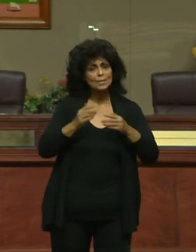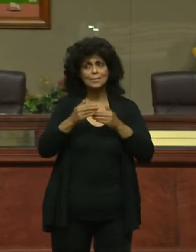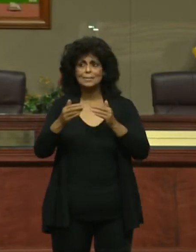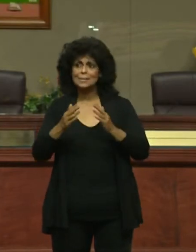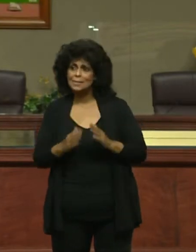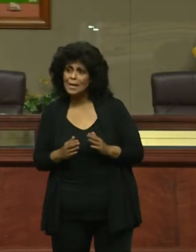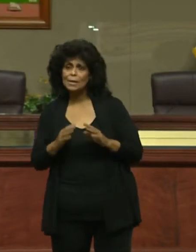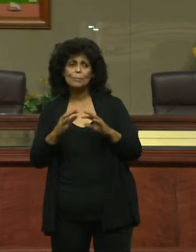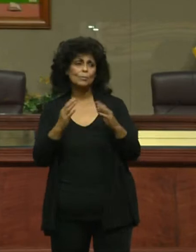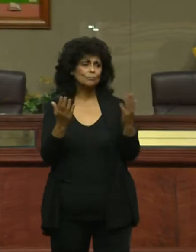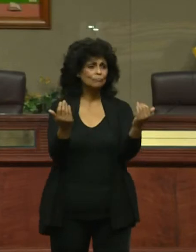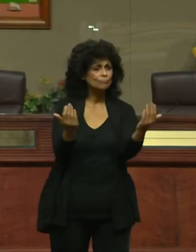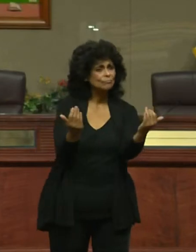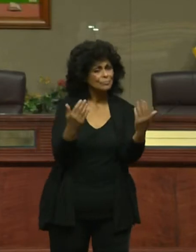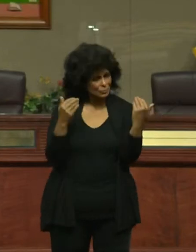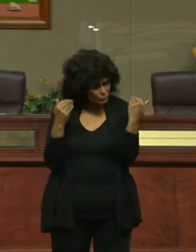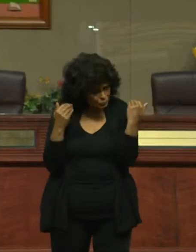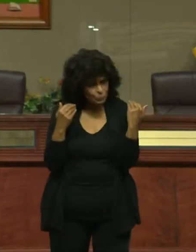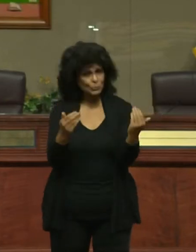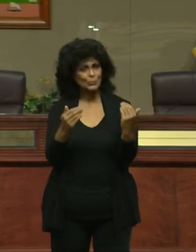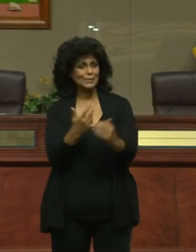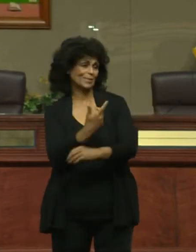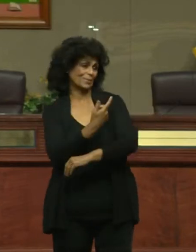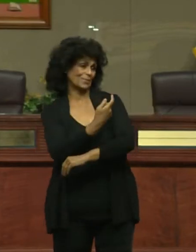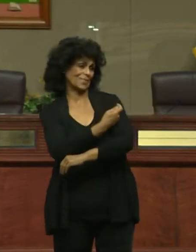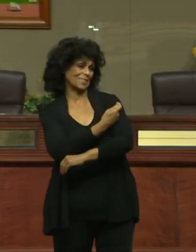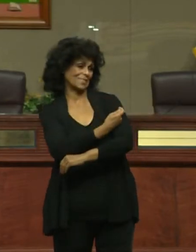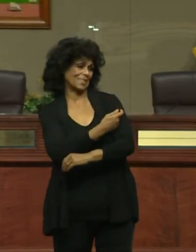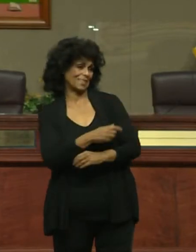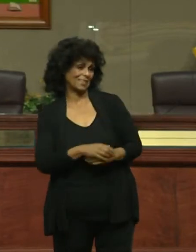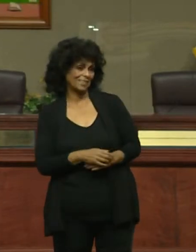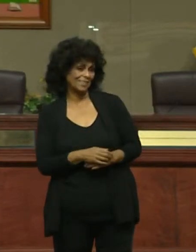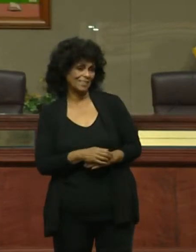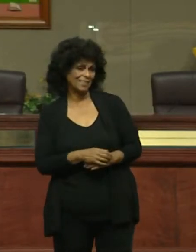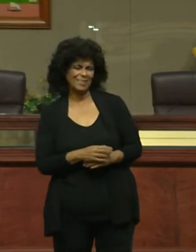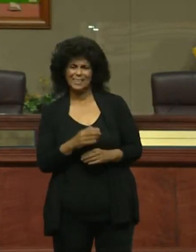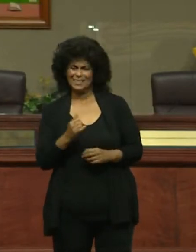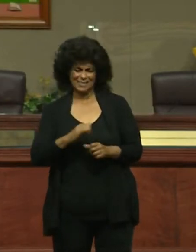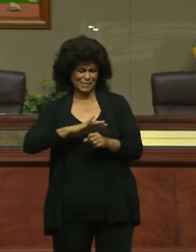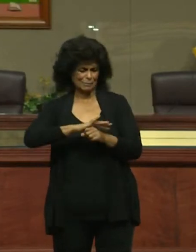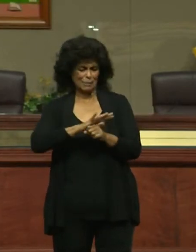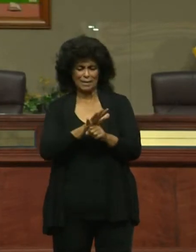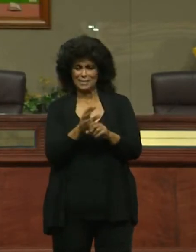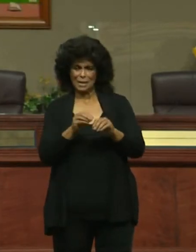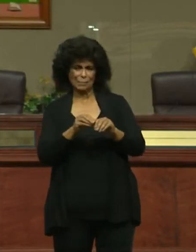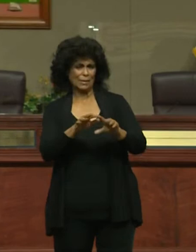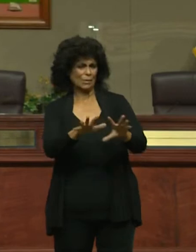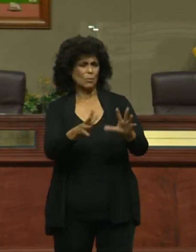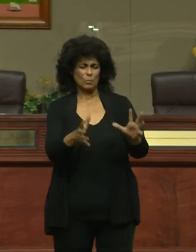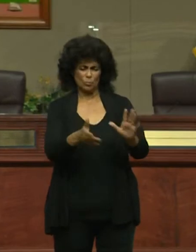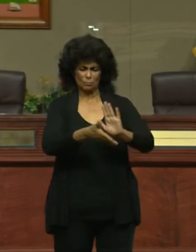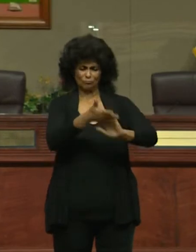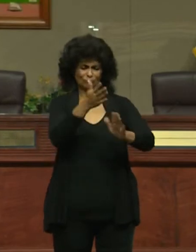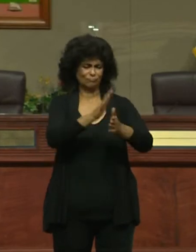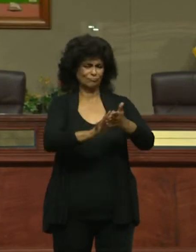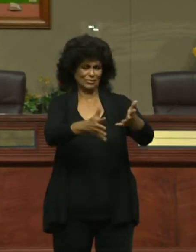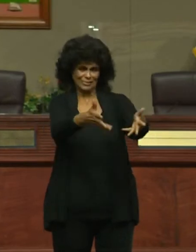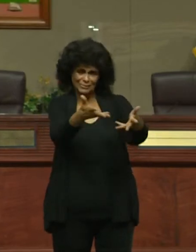get vaccinated. We want to get out of this pandemic once and for all.